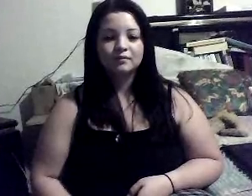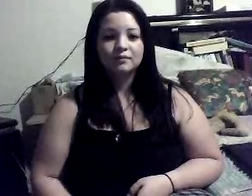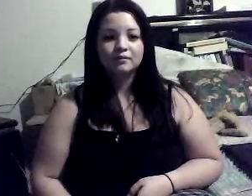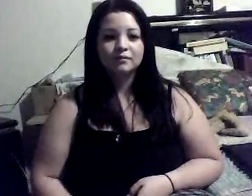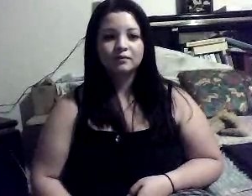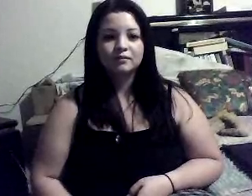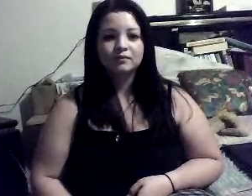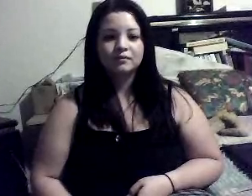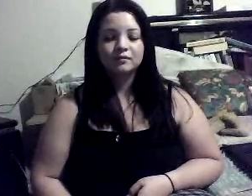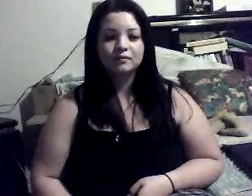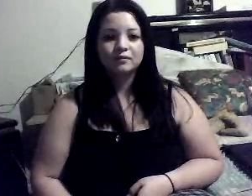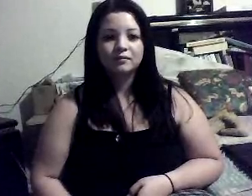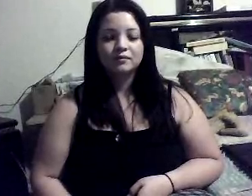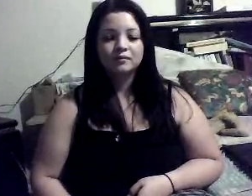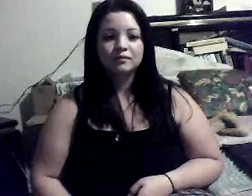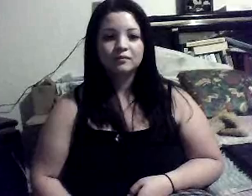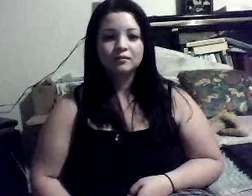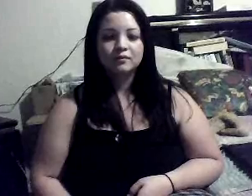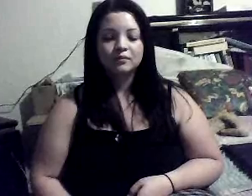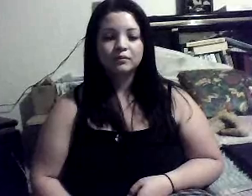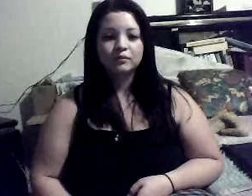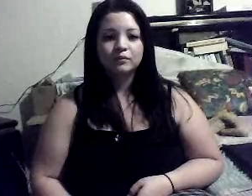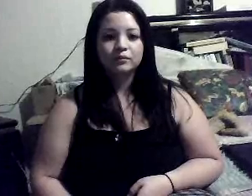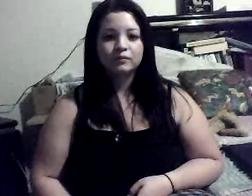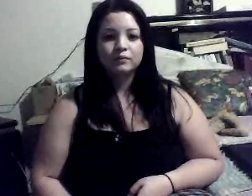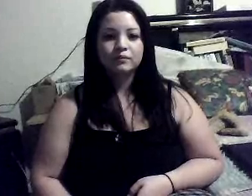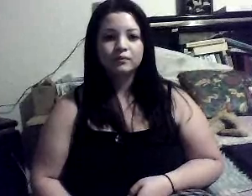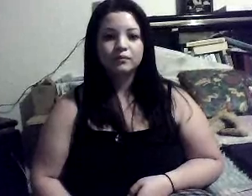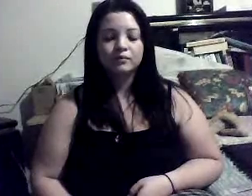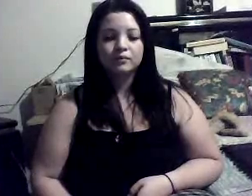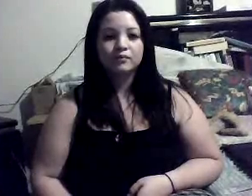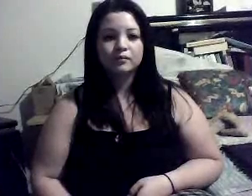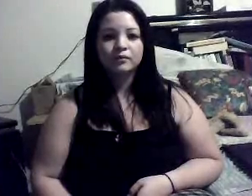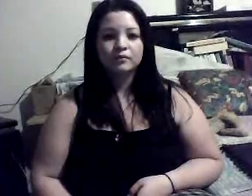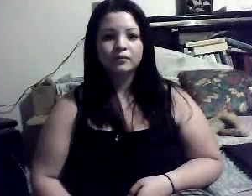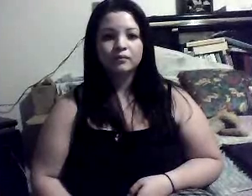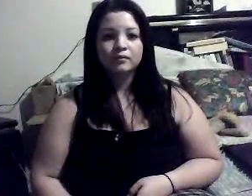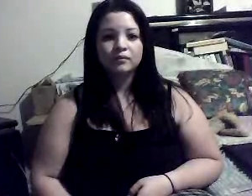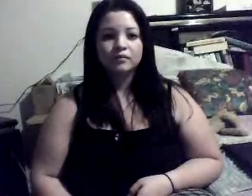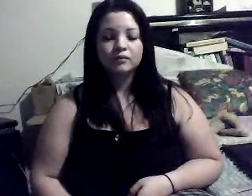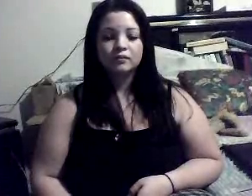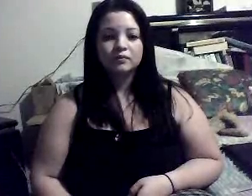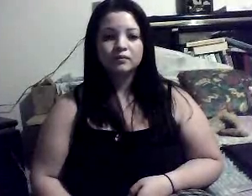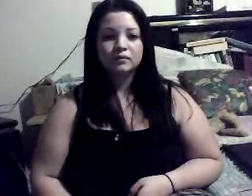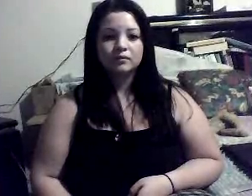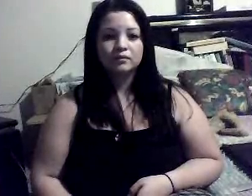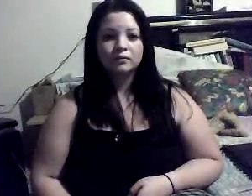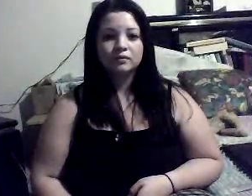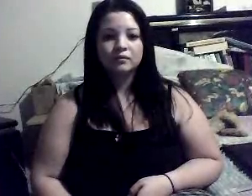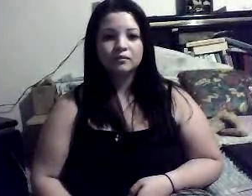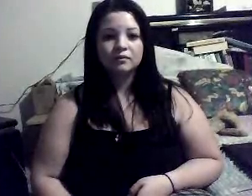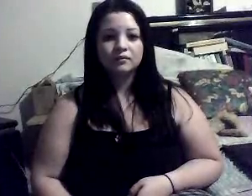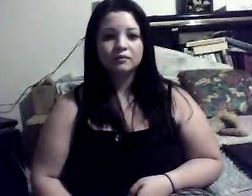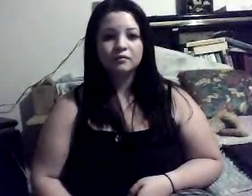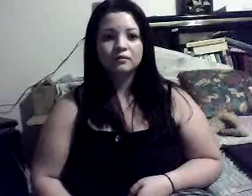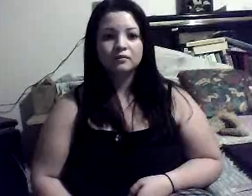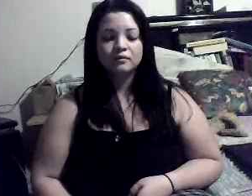Now, also in the family room, you will find a huge oak table, very similar to the one in my